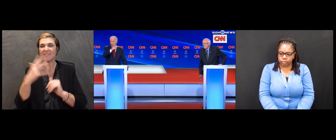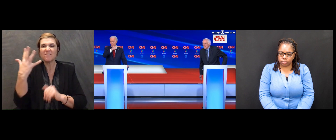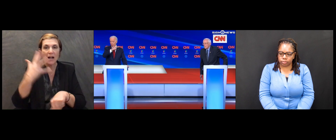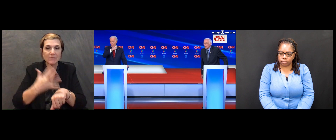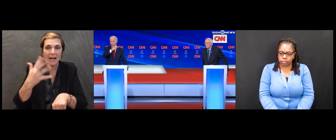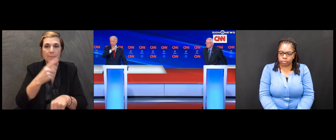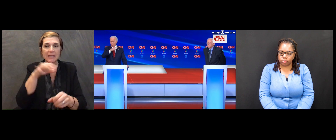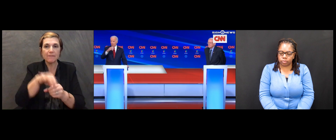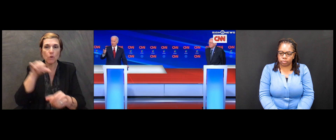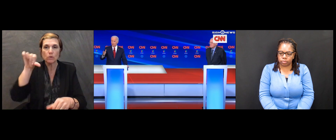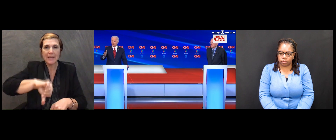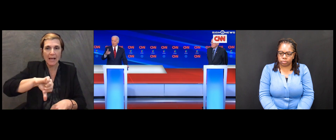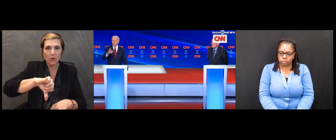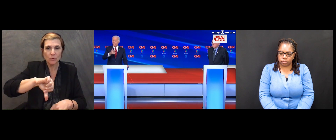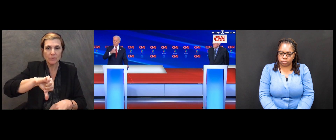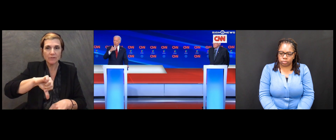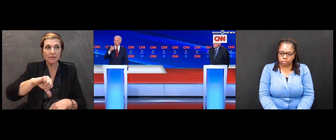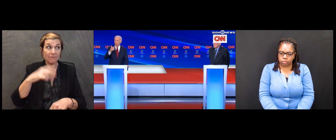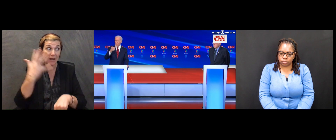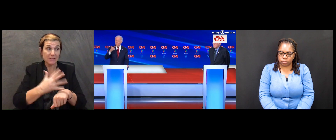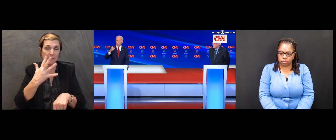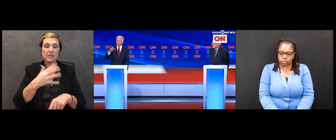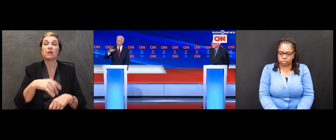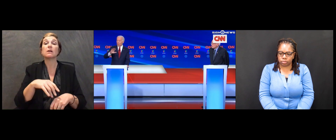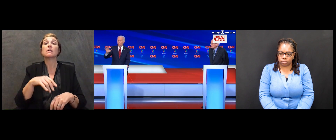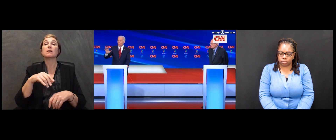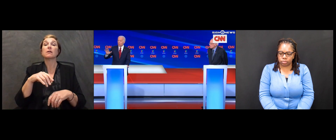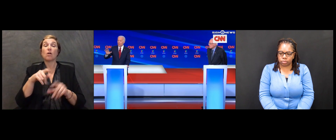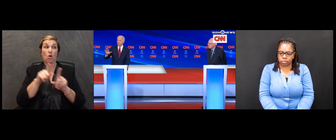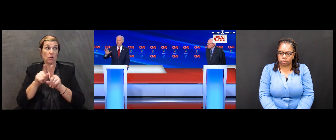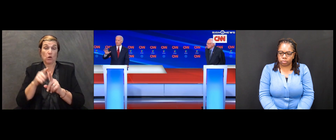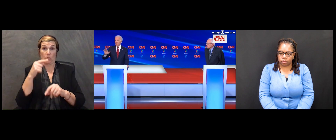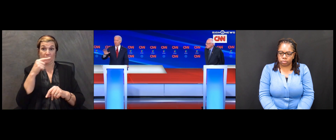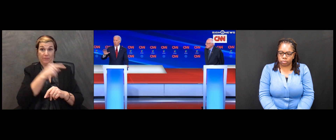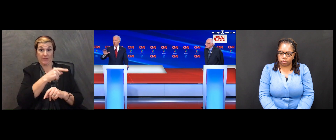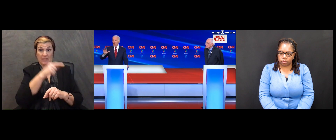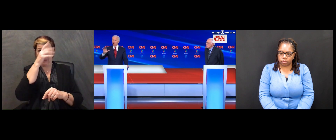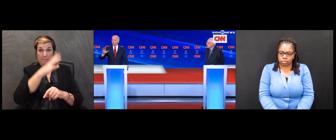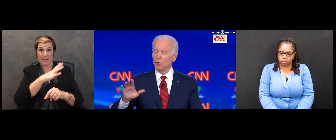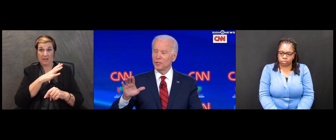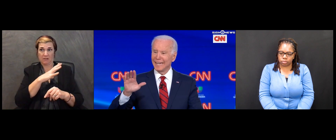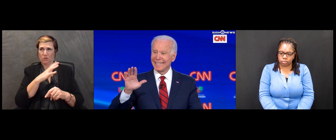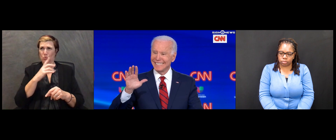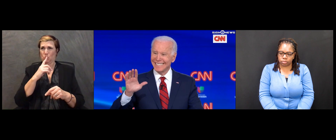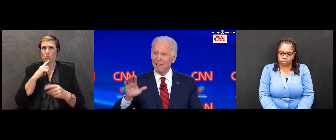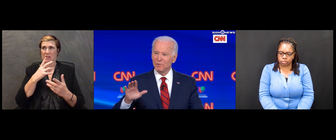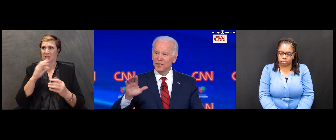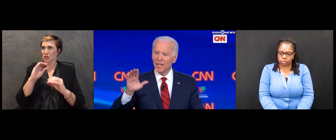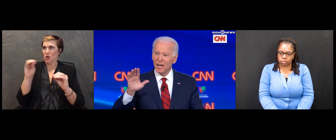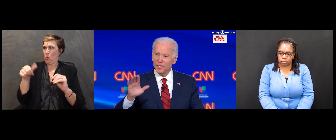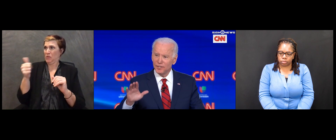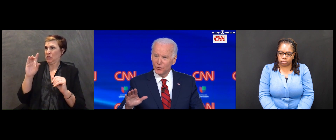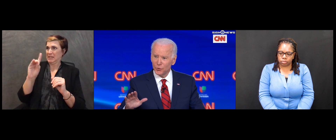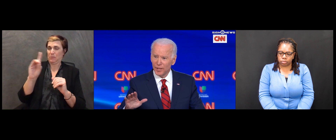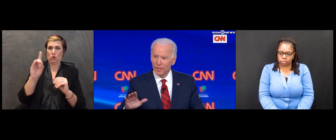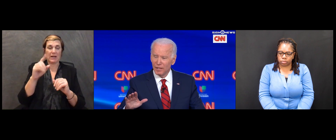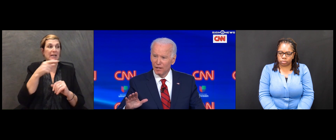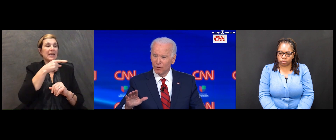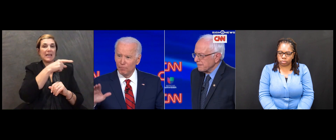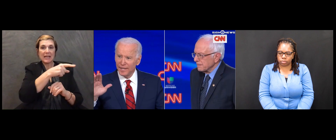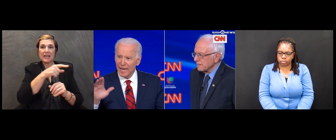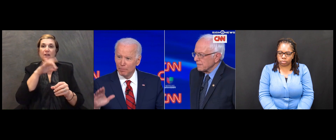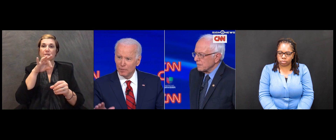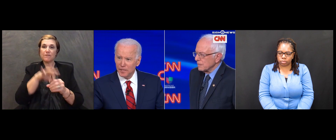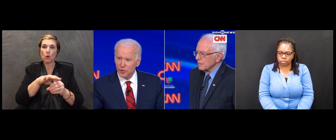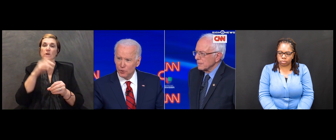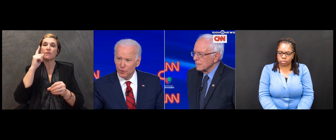times, number one. Number two, this man is the only one of the few Democrats I know who voted to exempt the gun industry